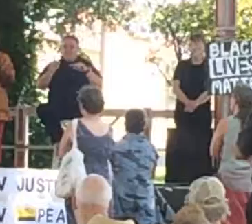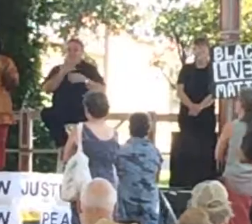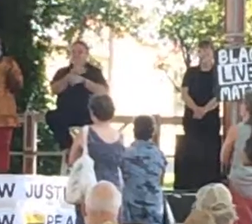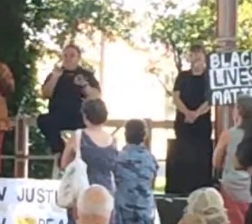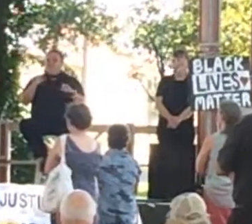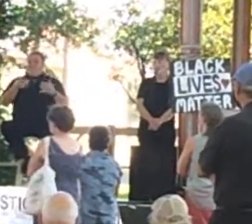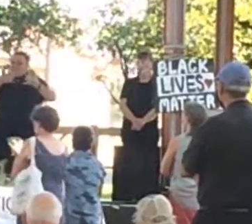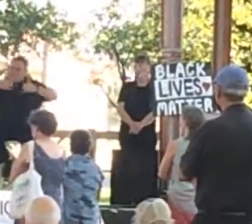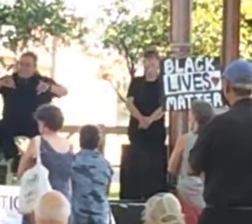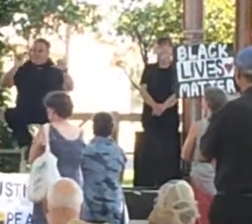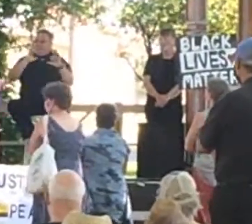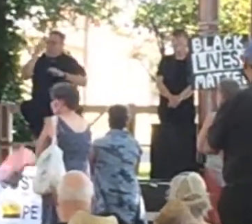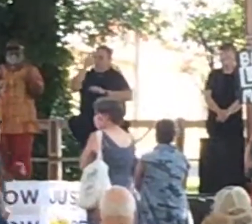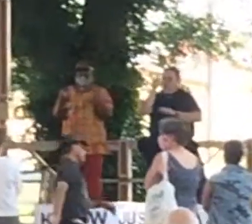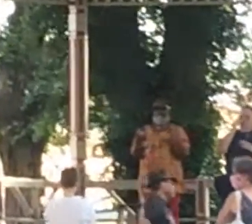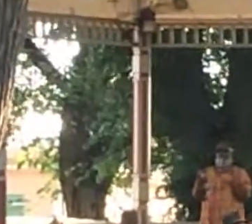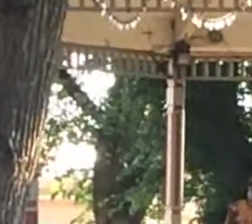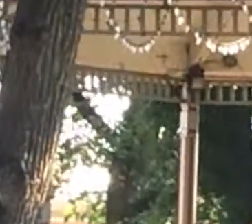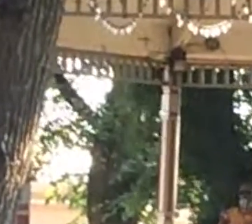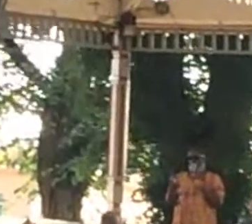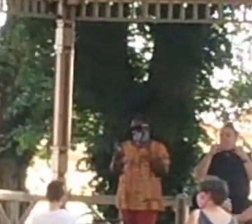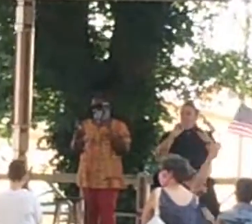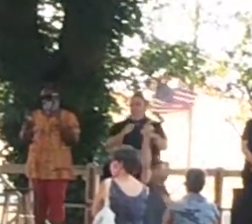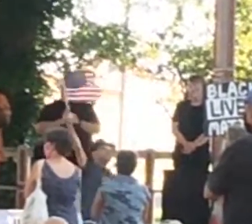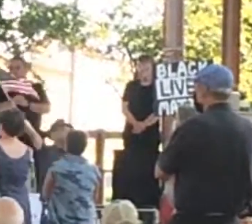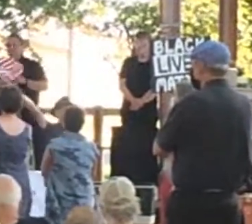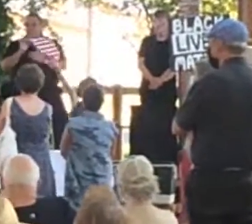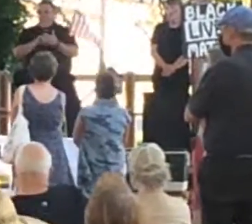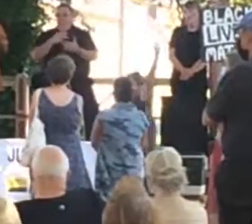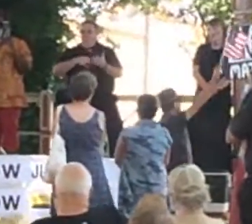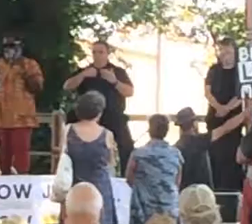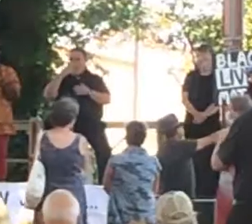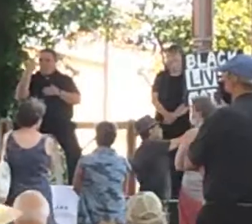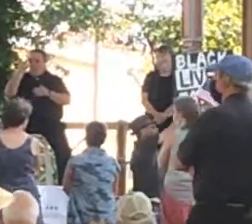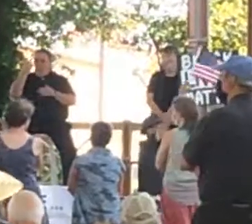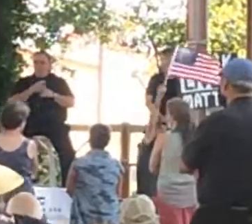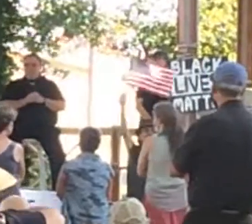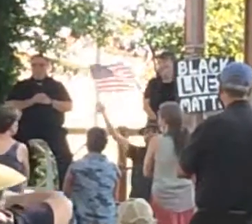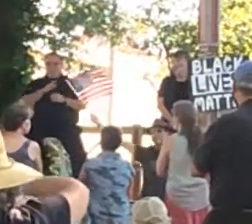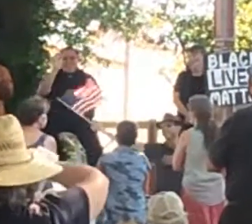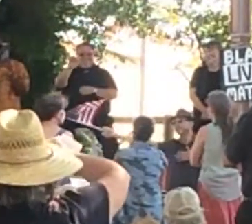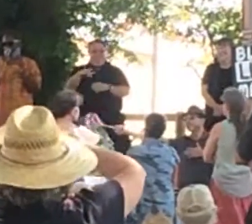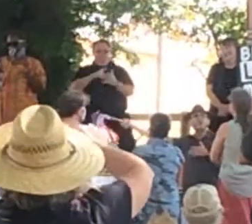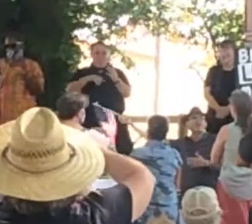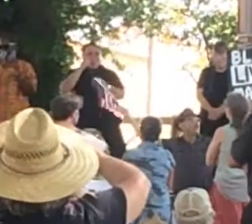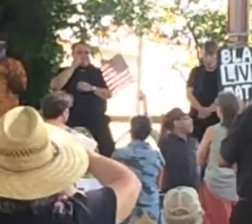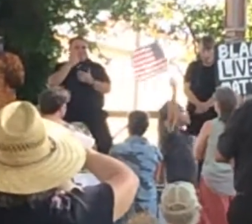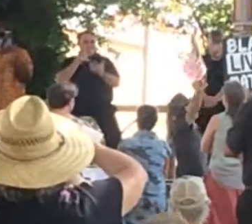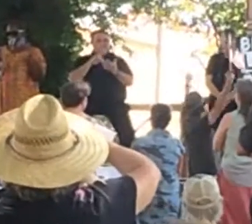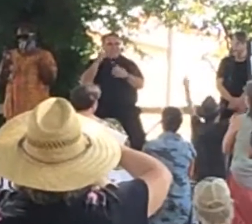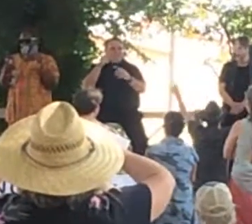freedom still has yet to be realized in the same way that whites realize it. And that's where racism comes